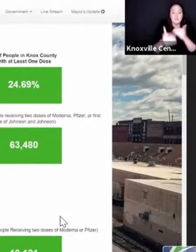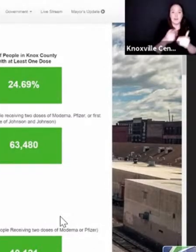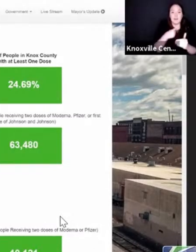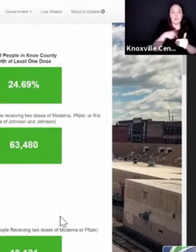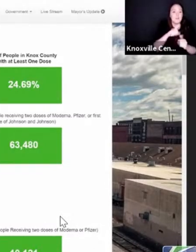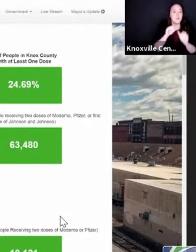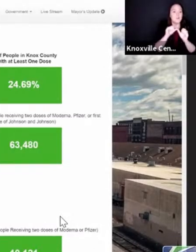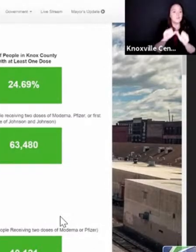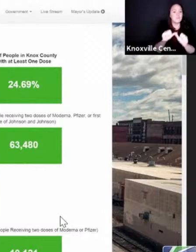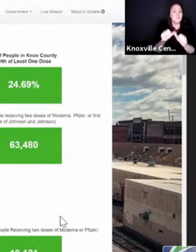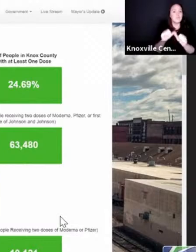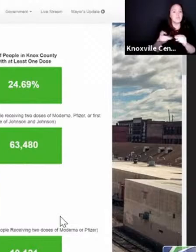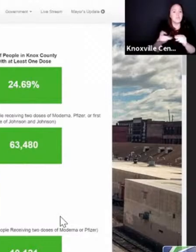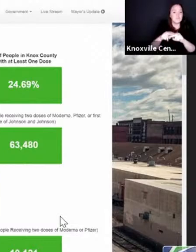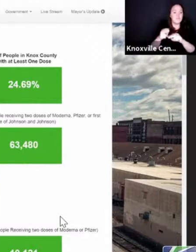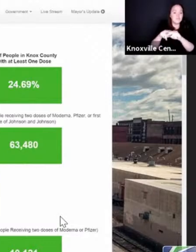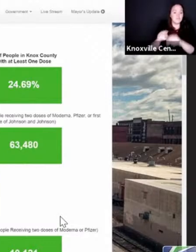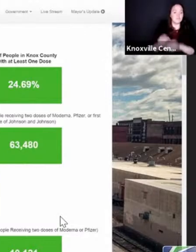continue to build upon.